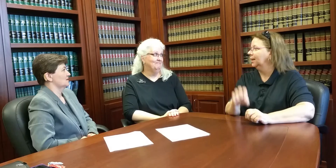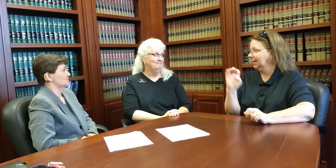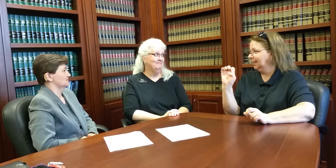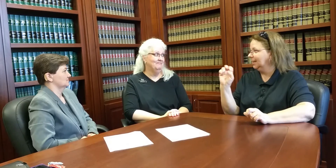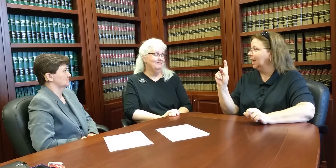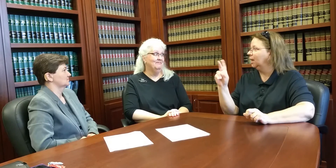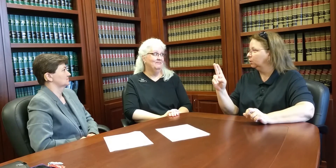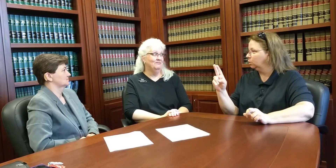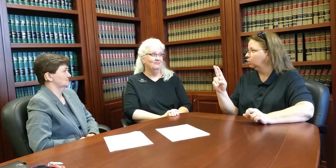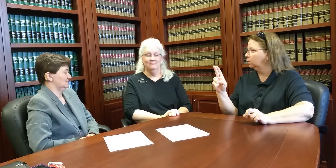You can do.